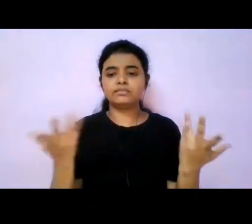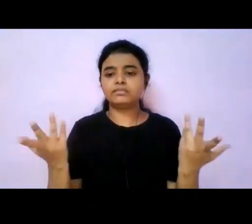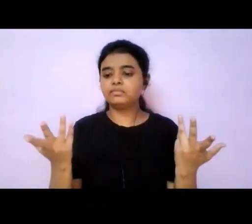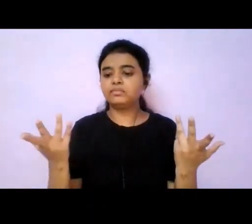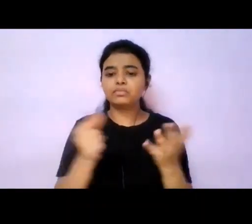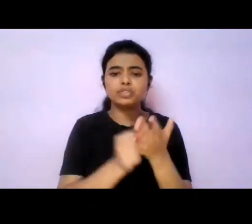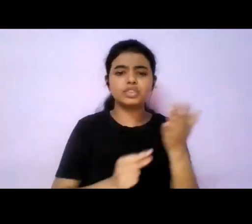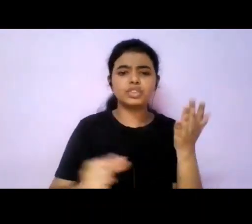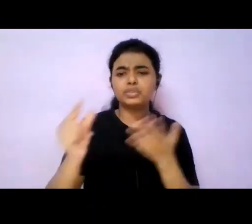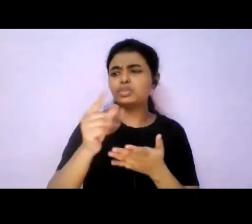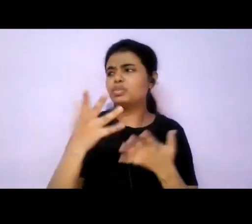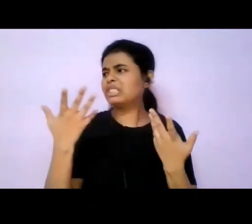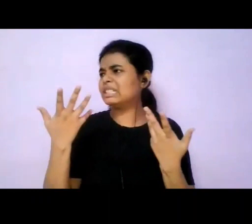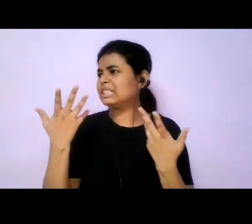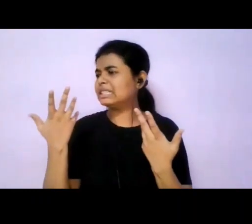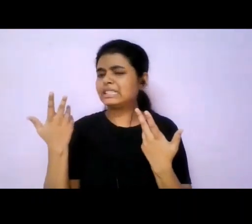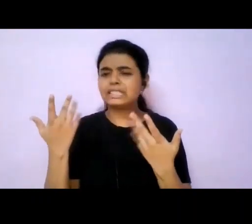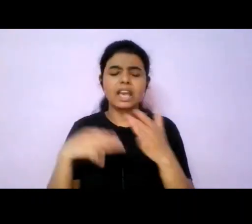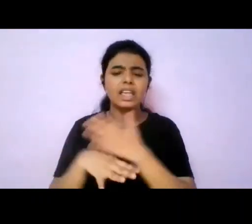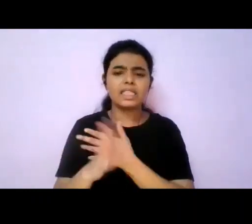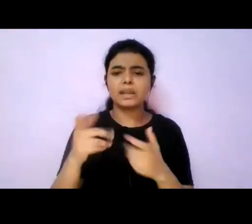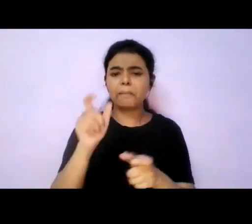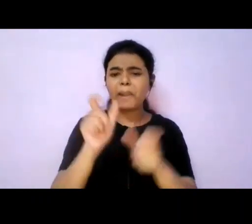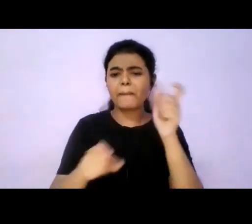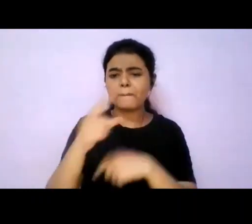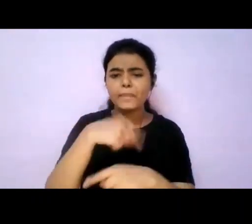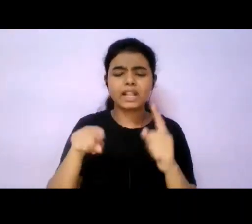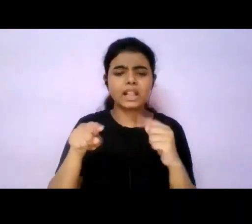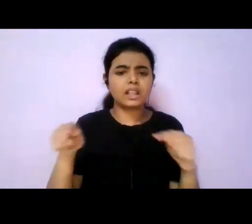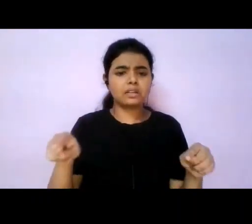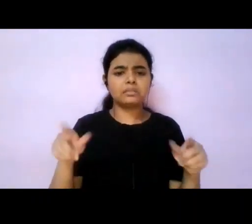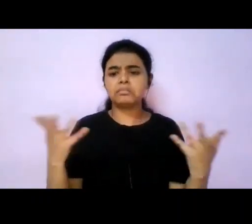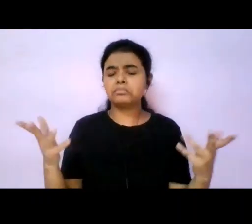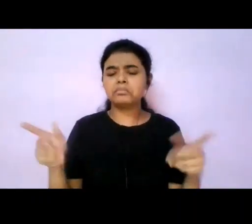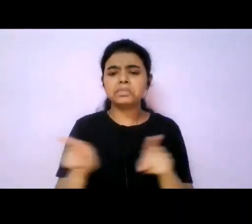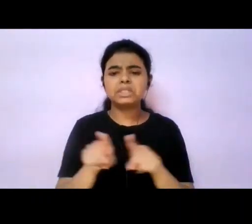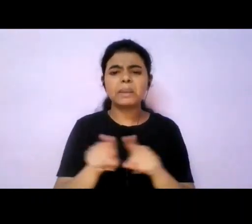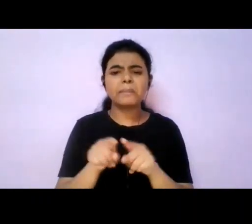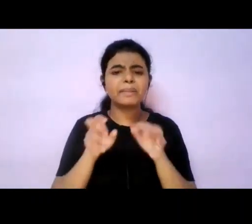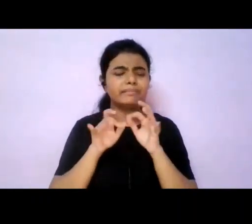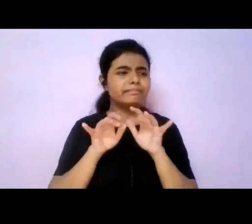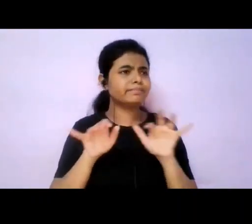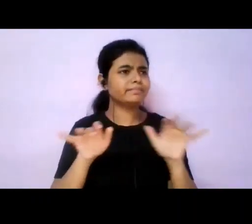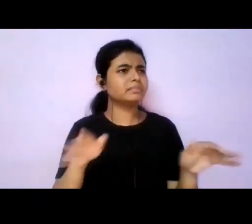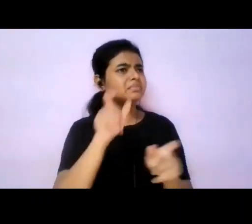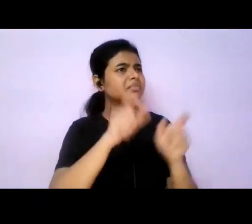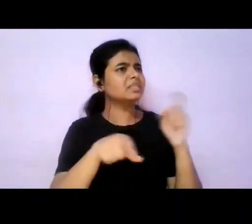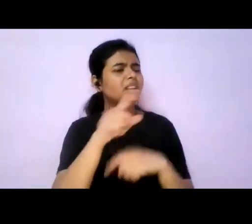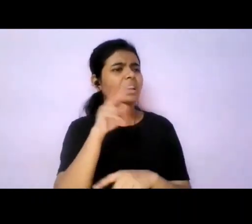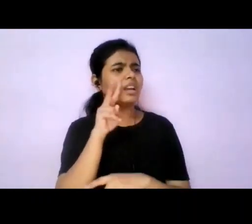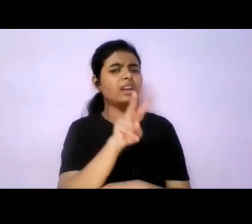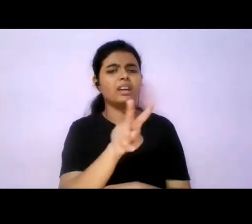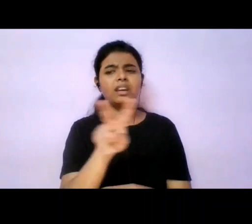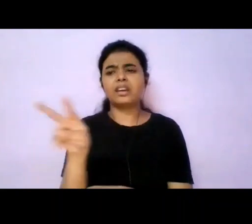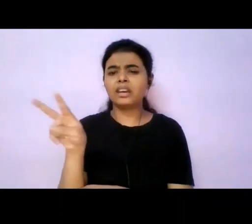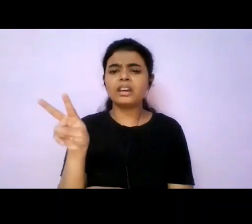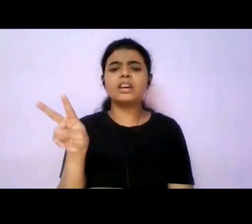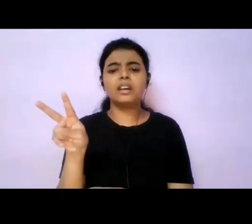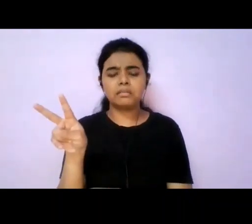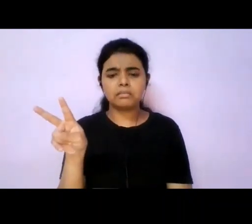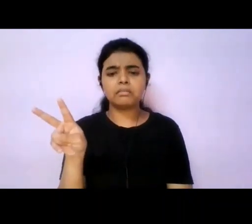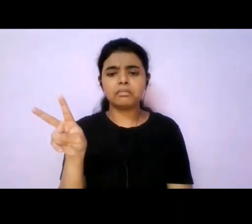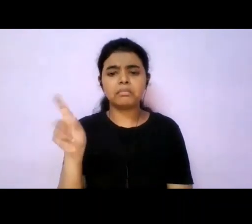university welcome teams greet those that spill out into the hall after safely negotiating the baggage reclaim